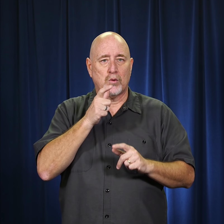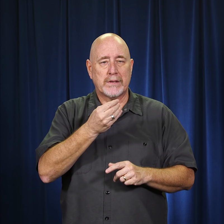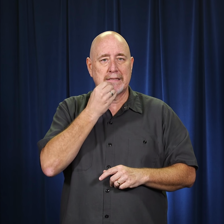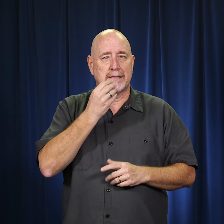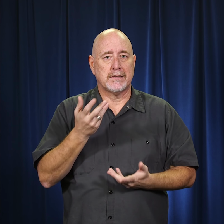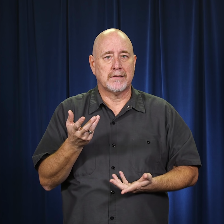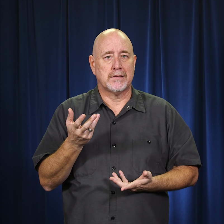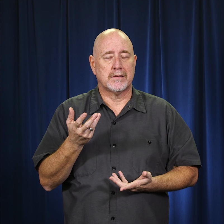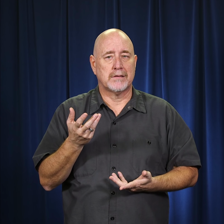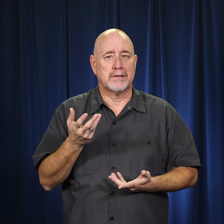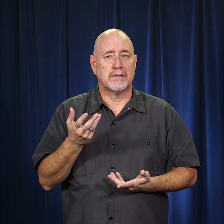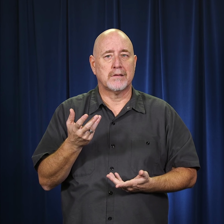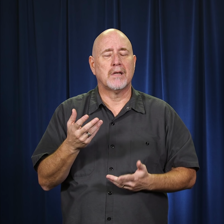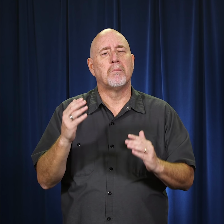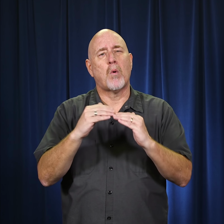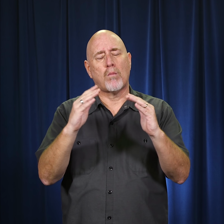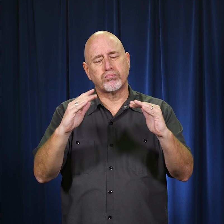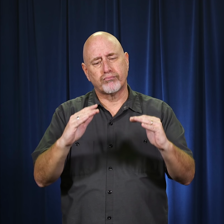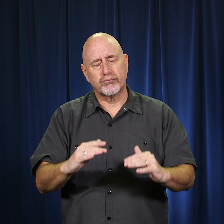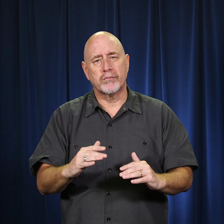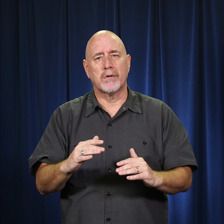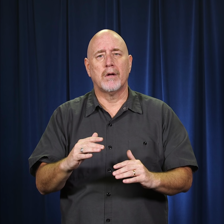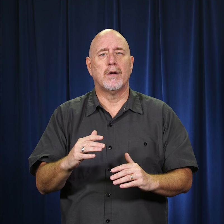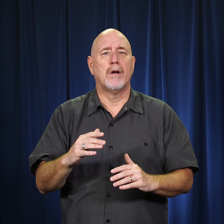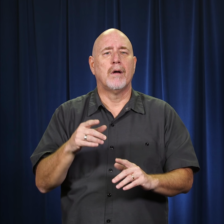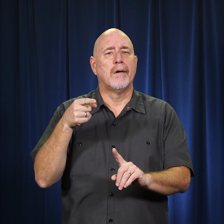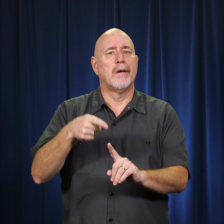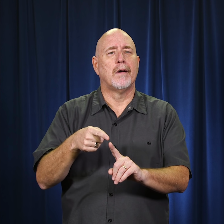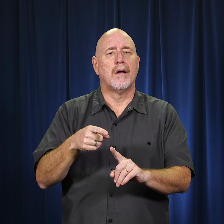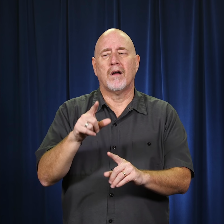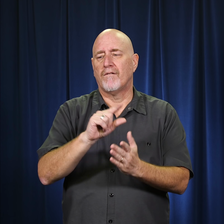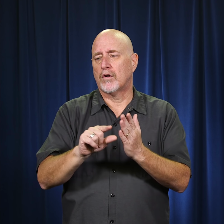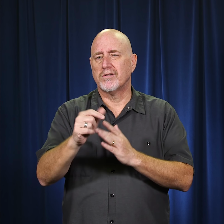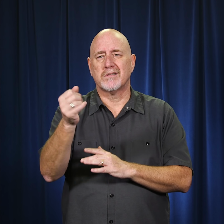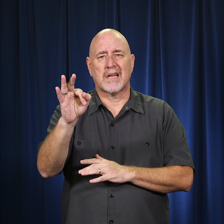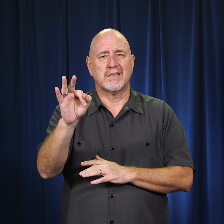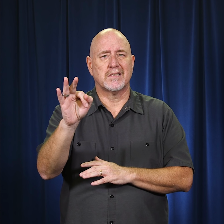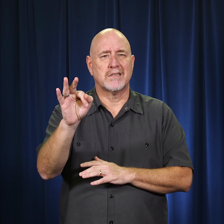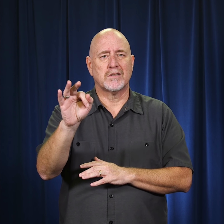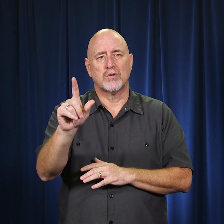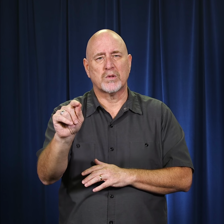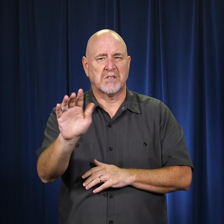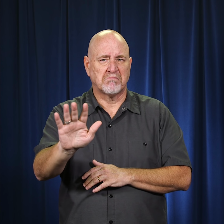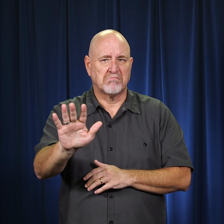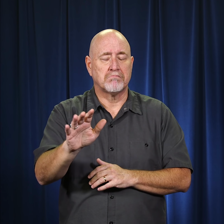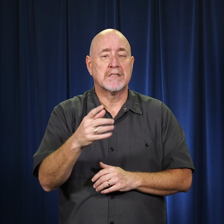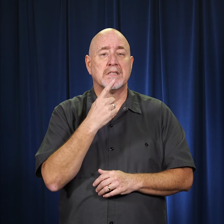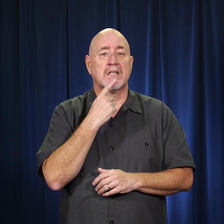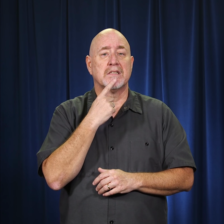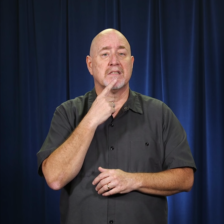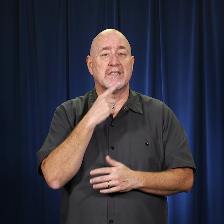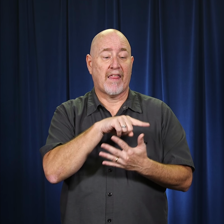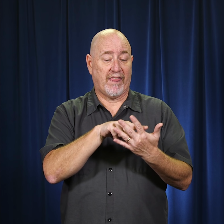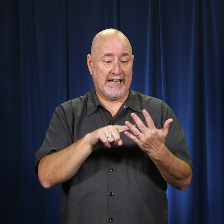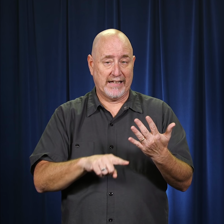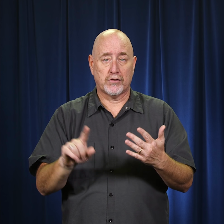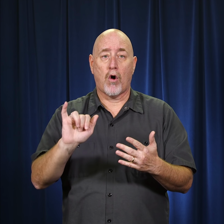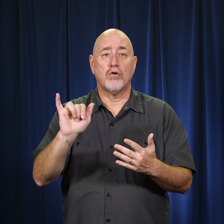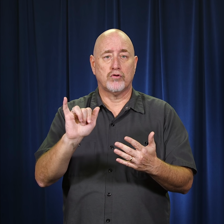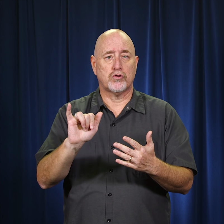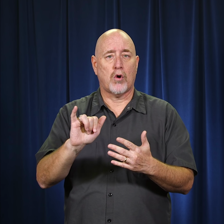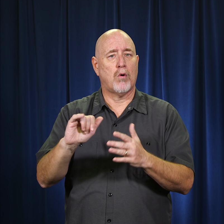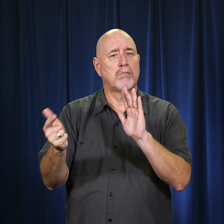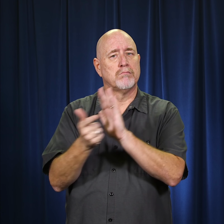to the consumer. Well, as you go further in the list, you get down to about verse 19, verse 20, and it says, These